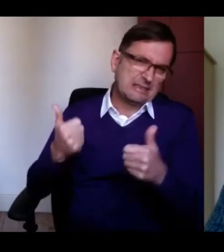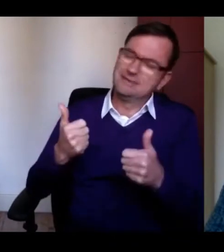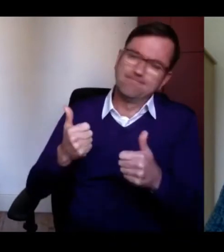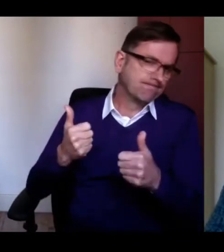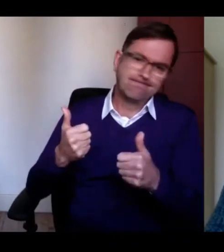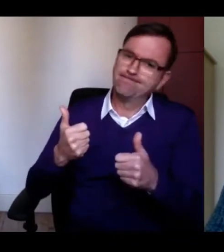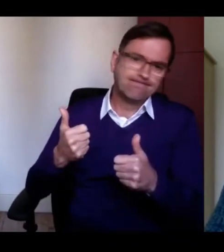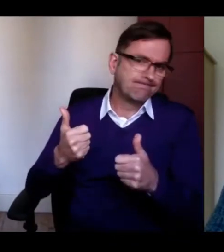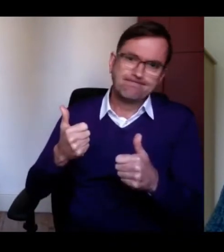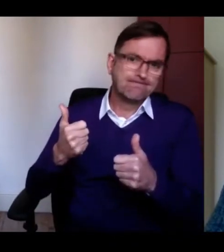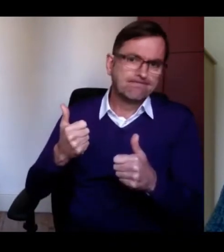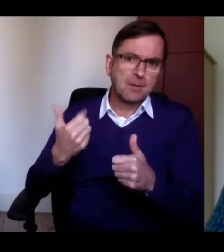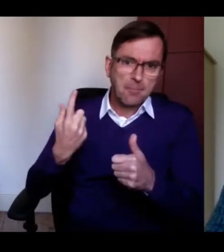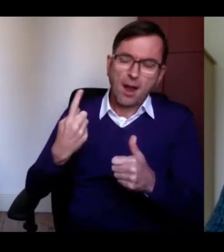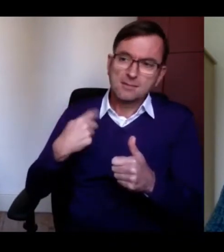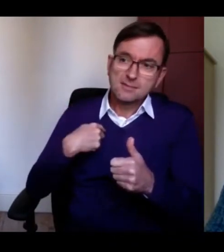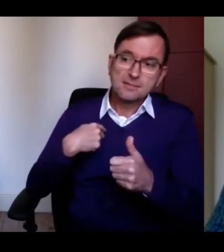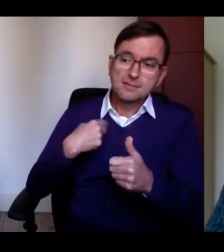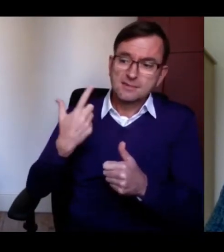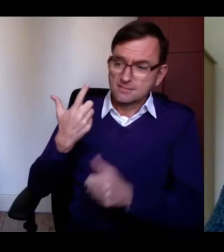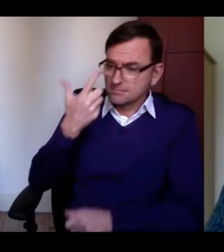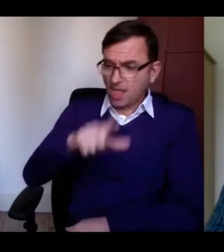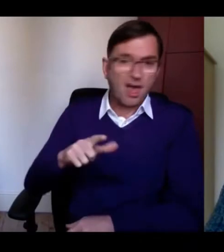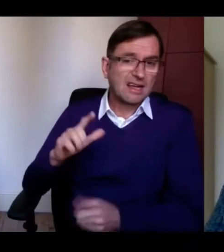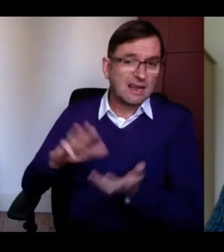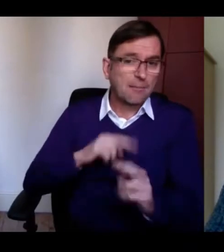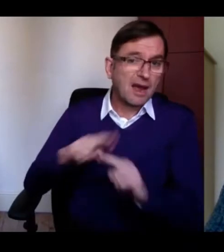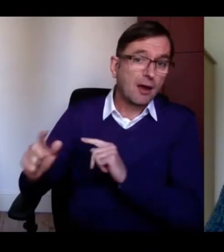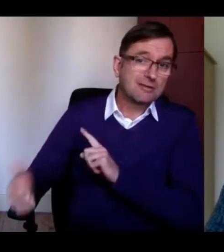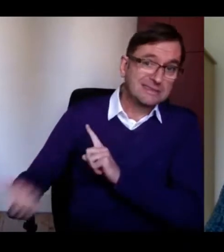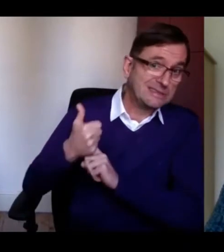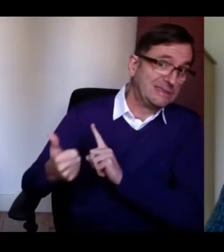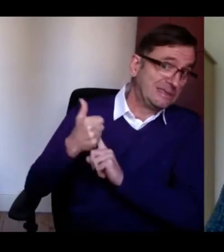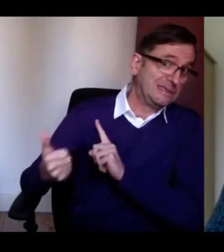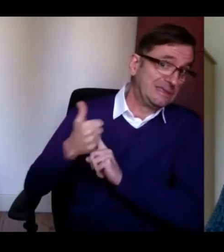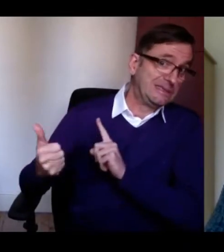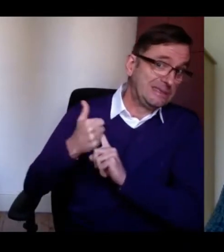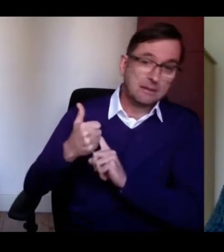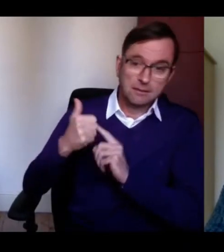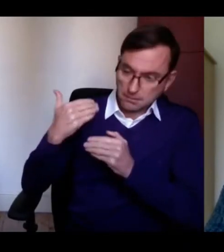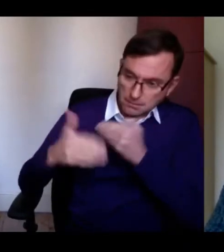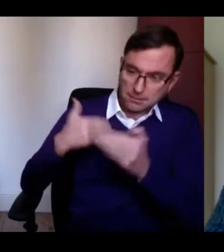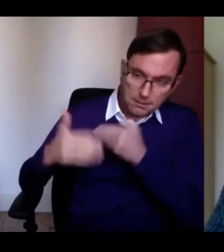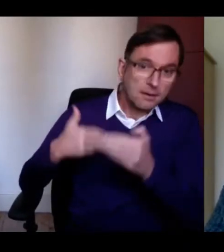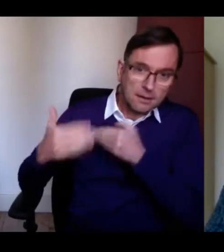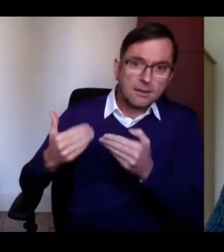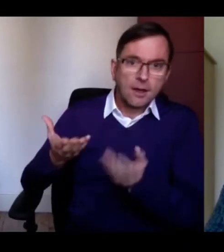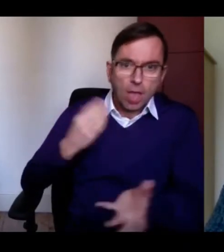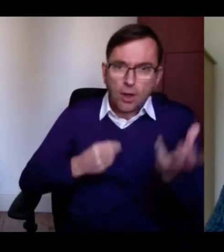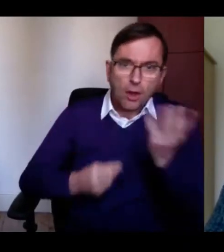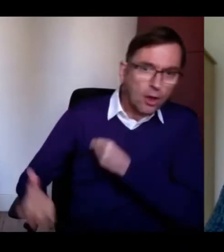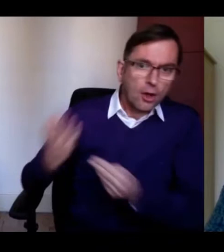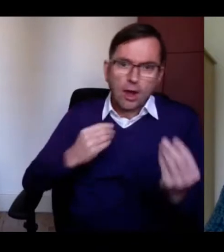Education wasn't really that good for me. I'm lucky my parents really supported me.